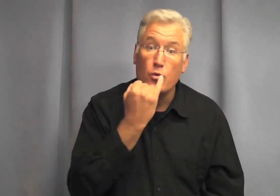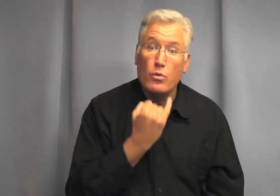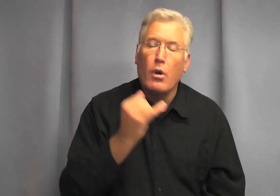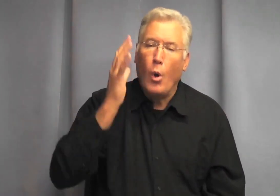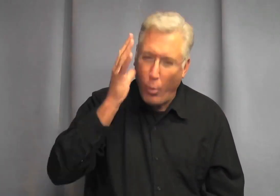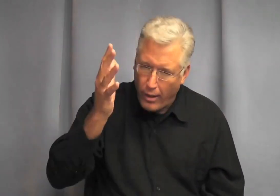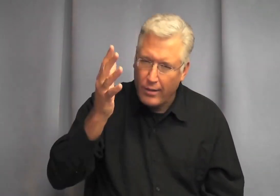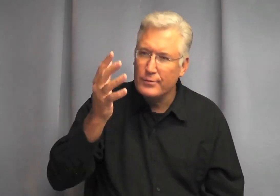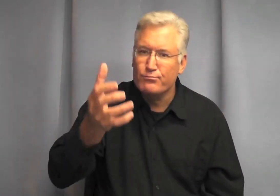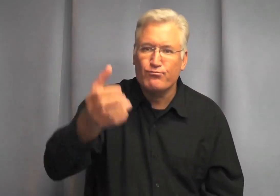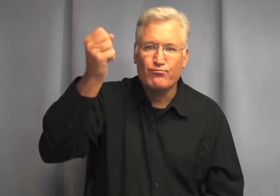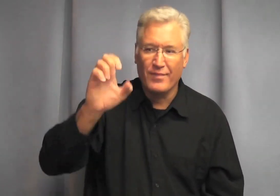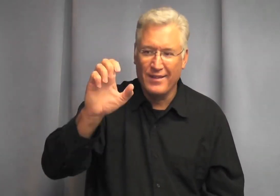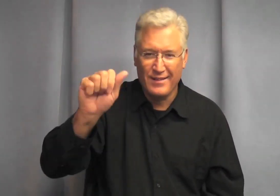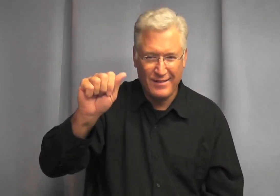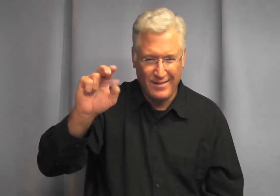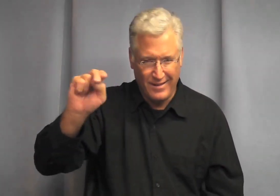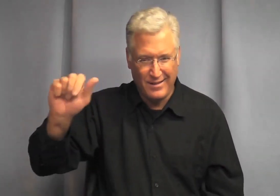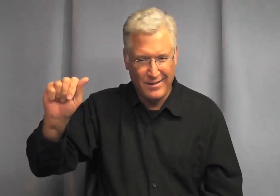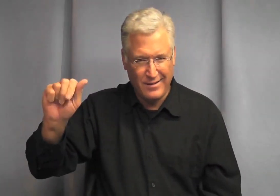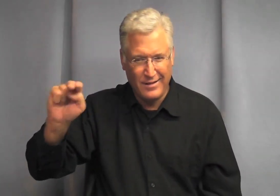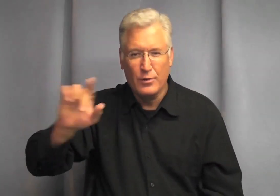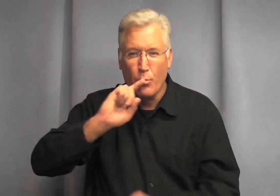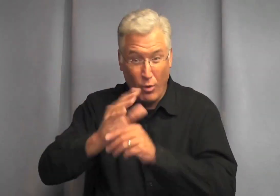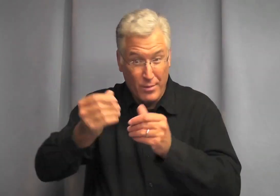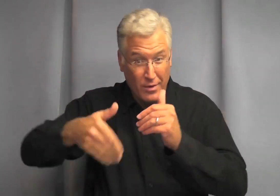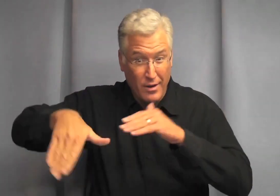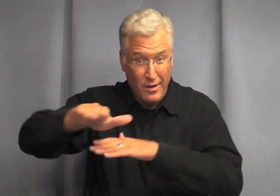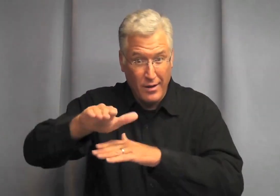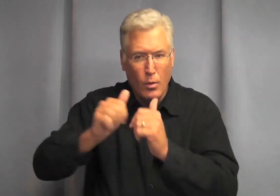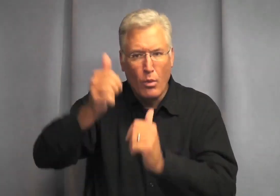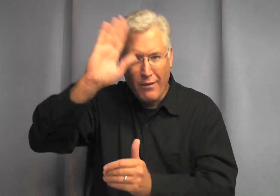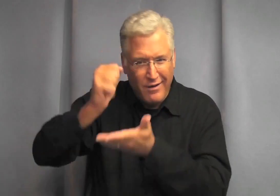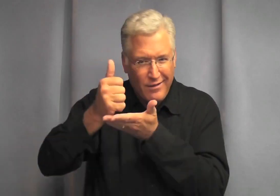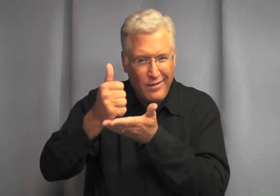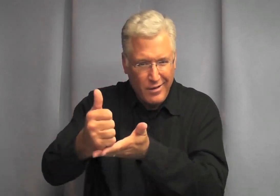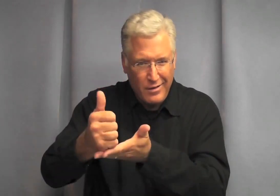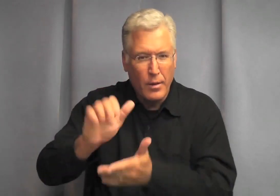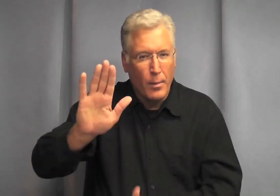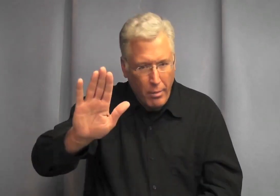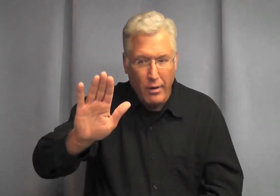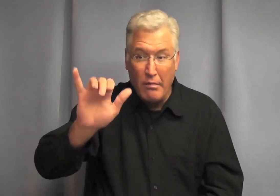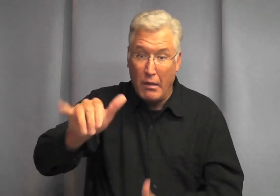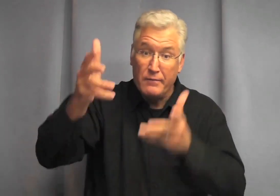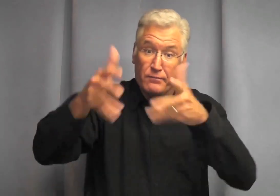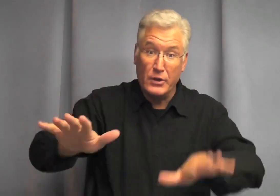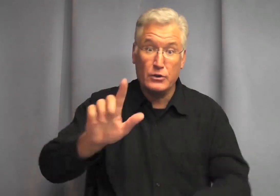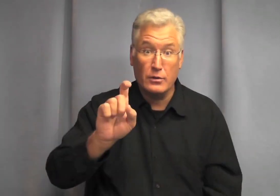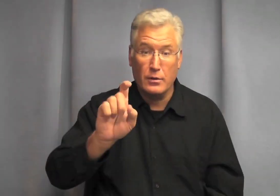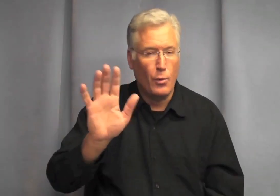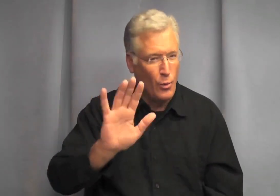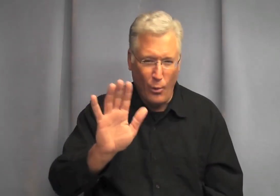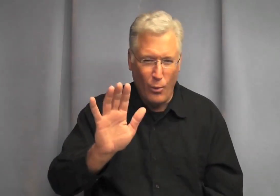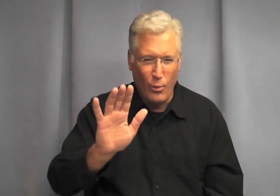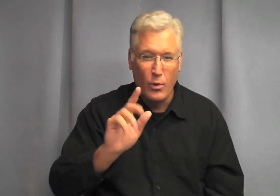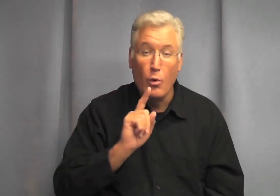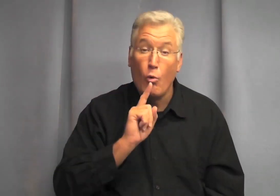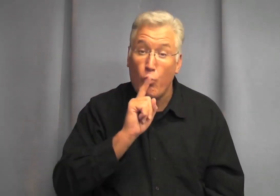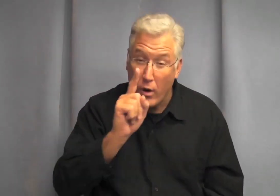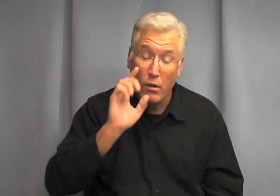that his resurrection lied in the promised land, the people of Israel, and in God. And was this going to